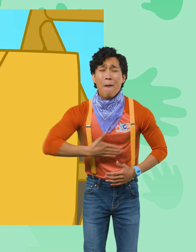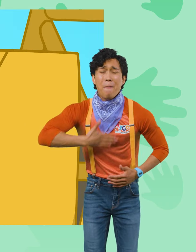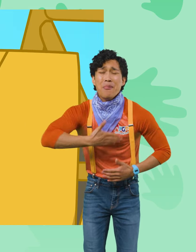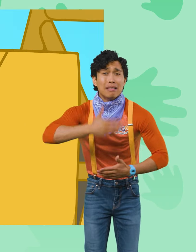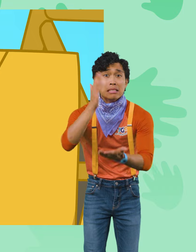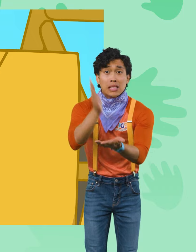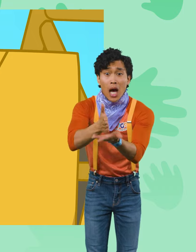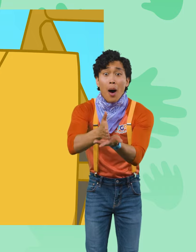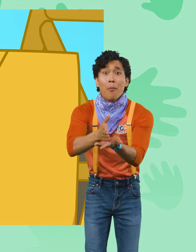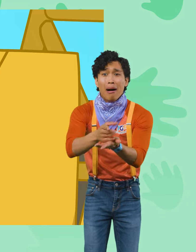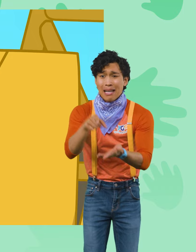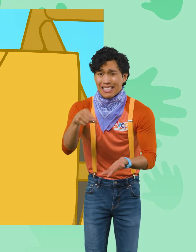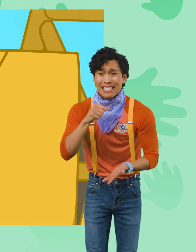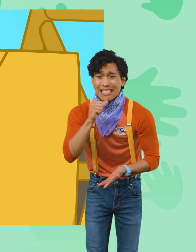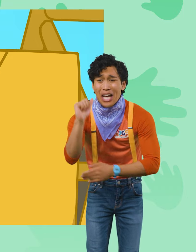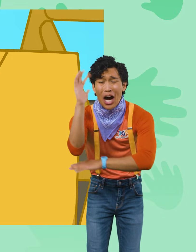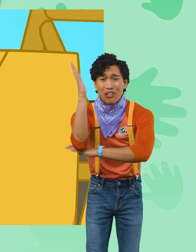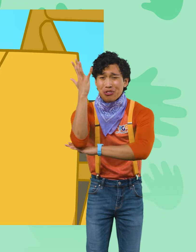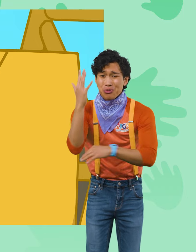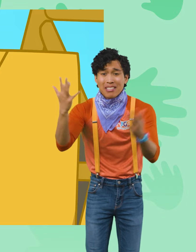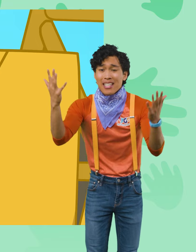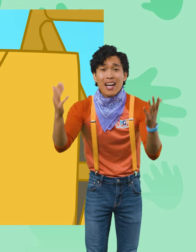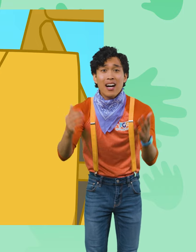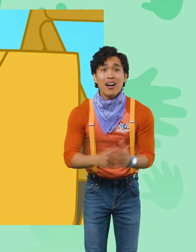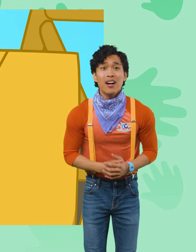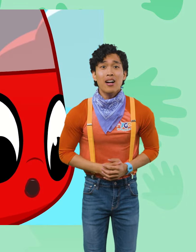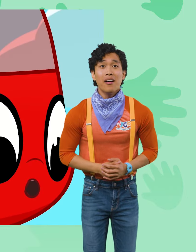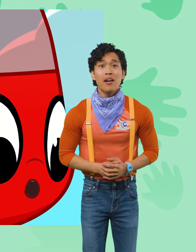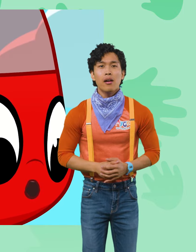Please stop! This is not a tree!